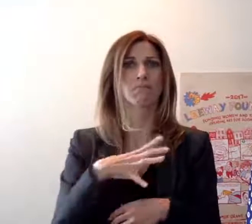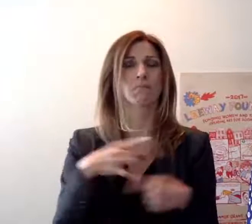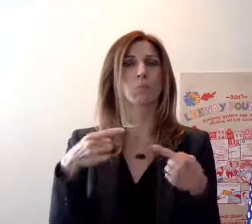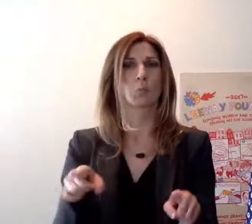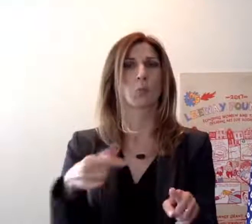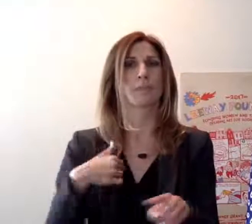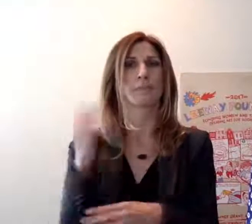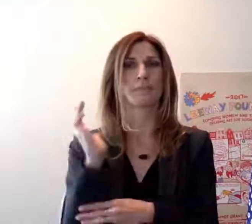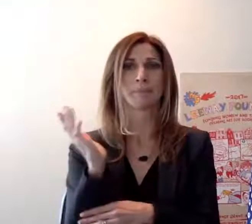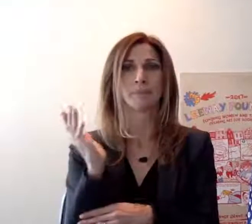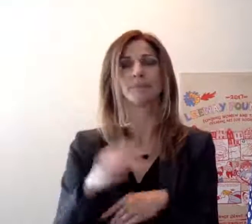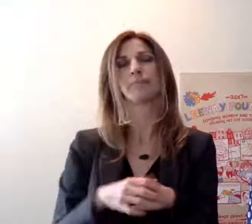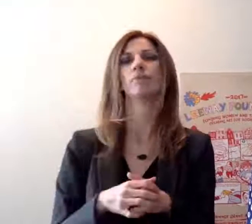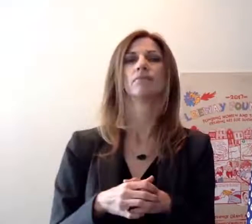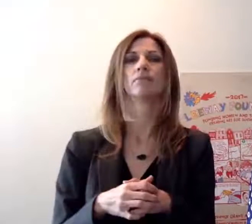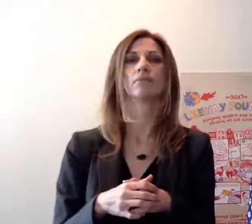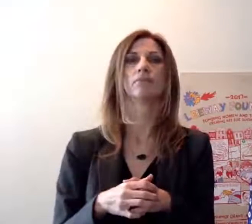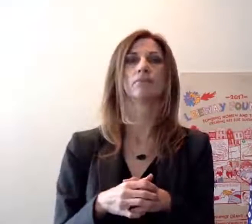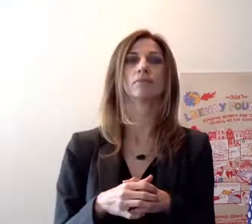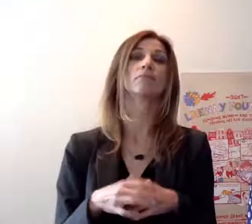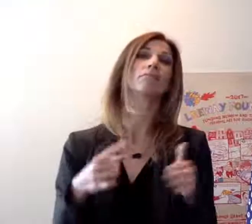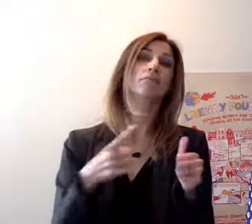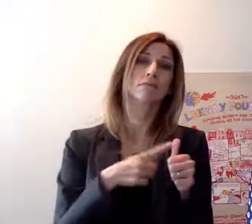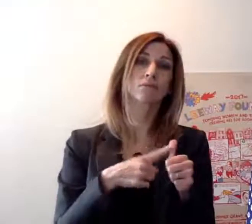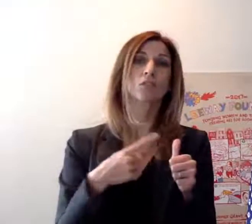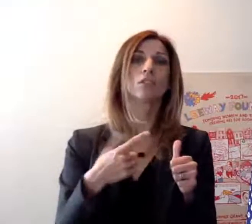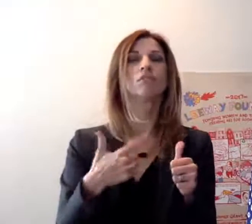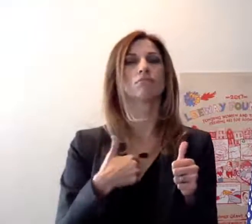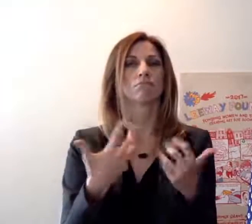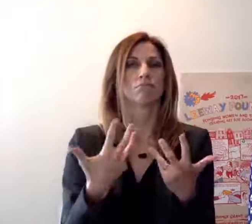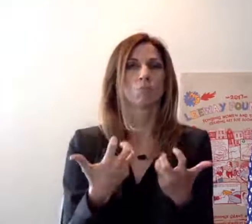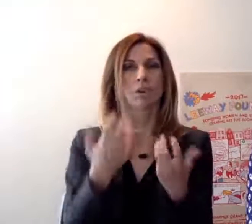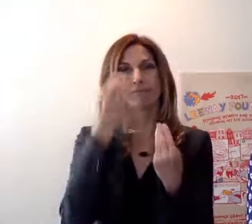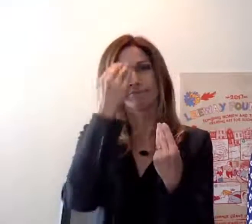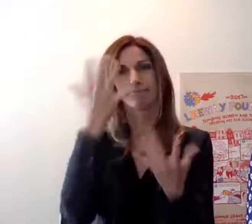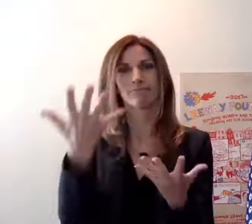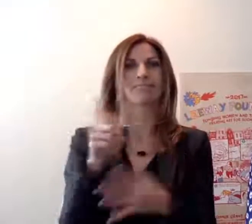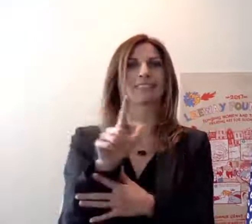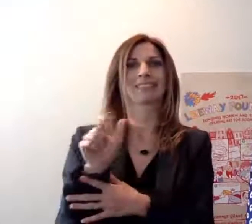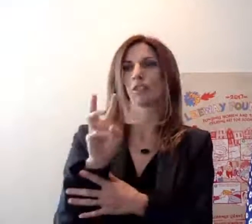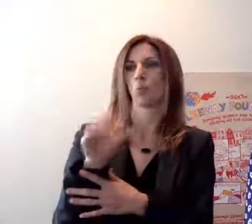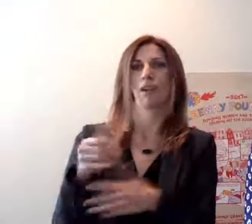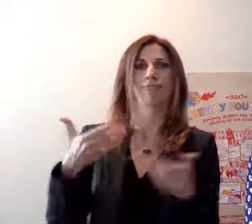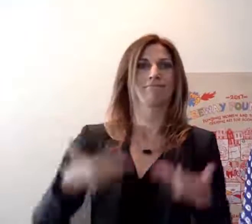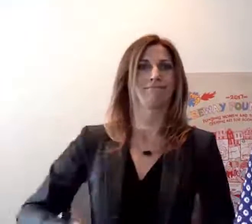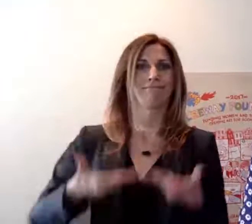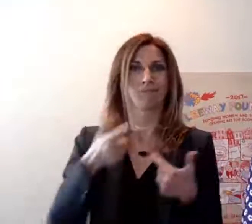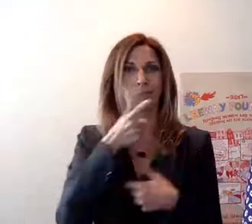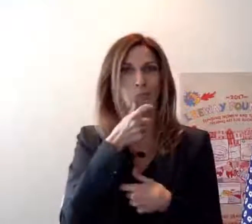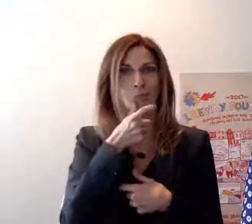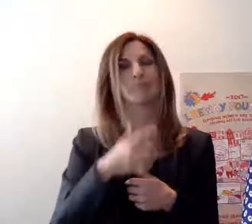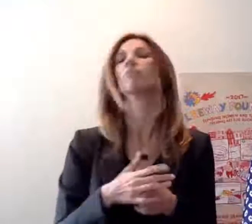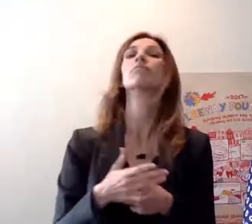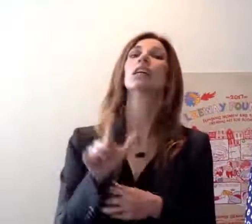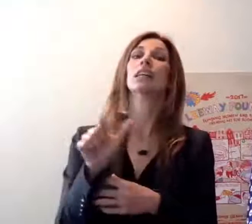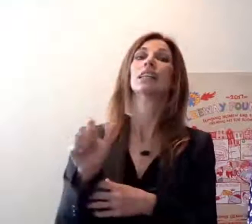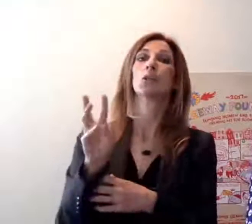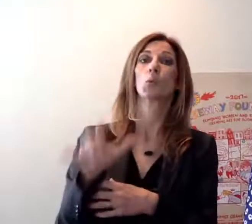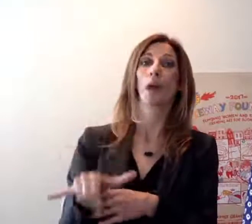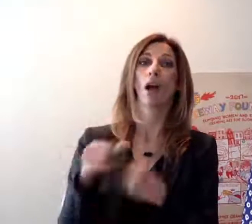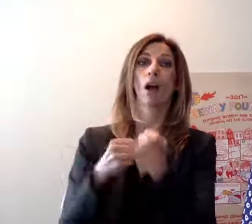talking. So first, I want to start with just a little bit about who we are. The Leeway Foundation is